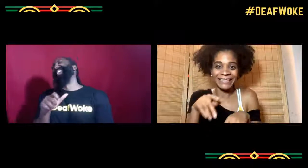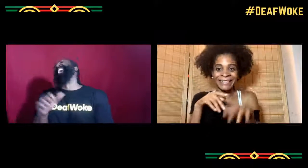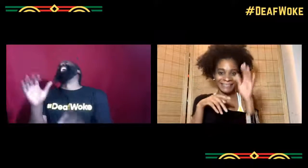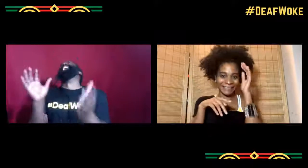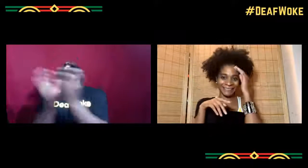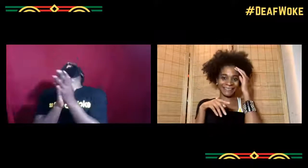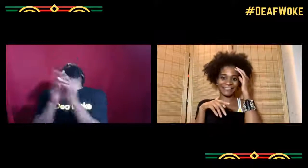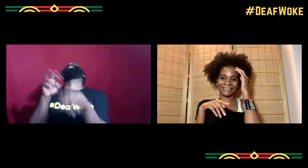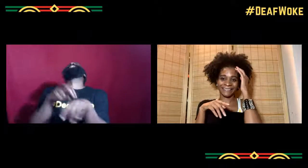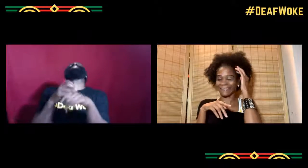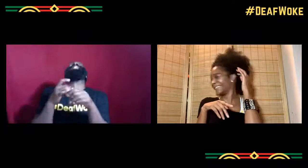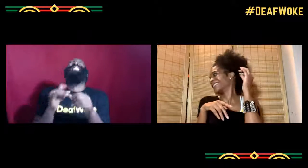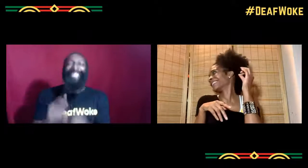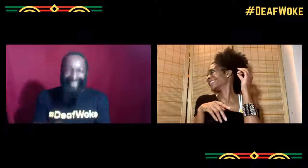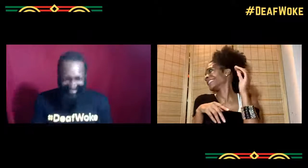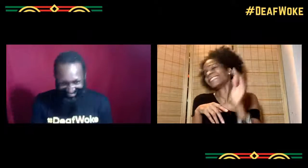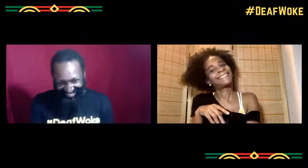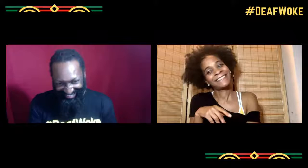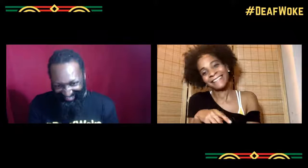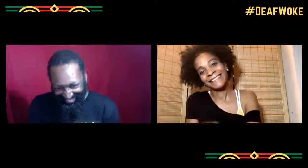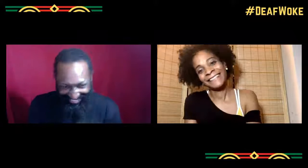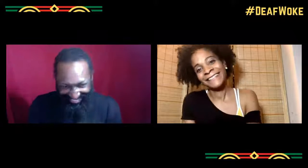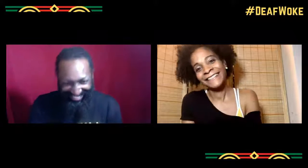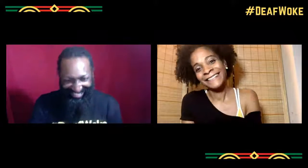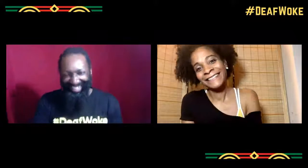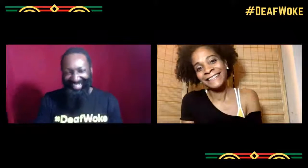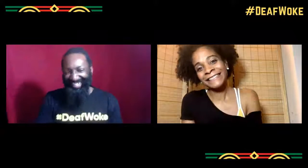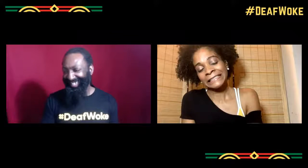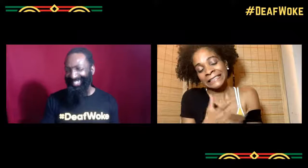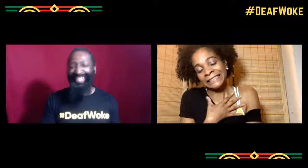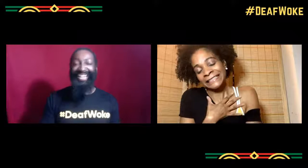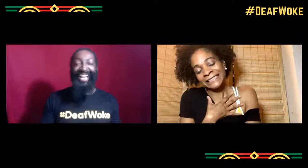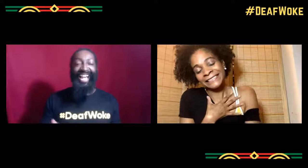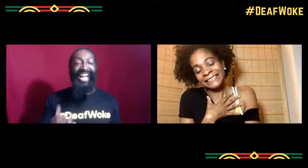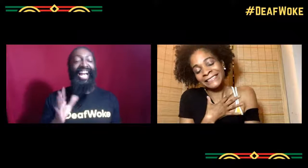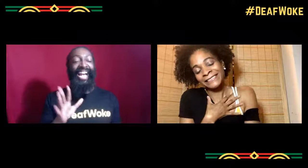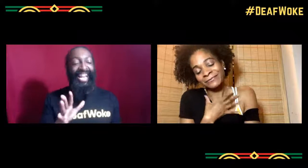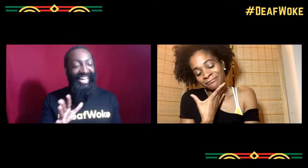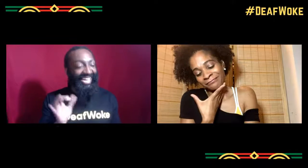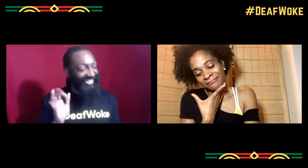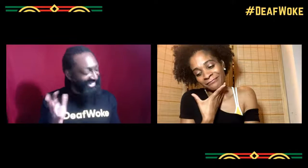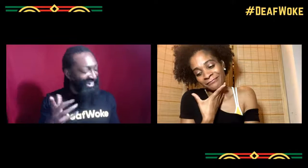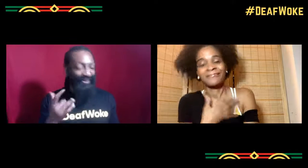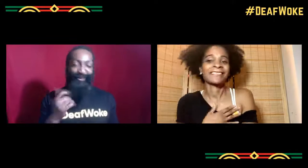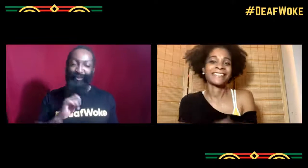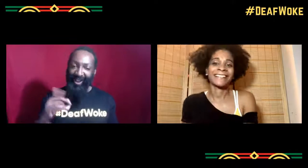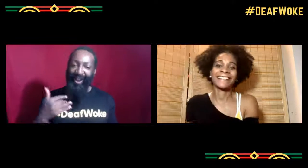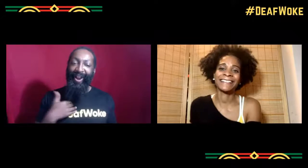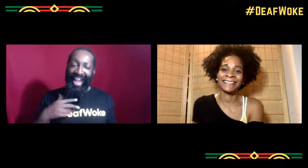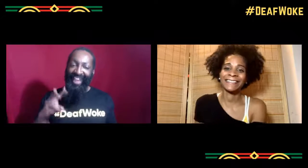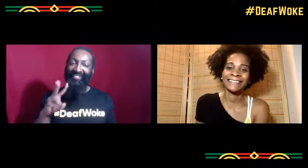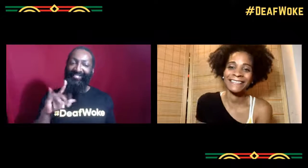you, I do. You know, potatoes, cheese. Ooh.